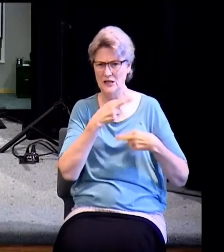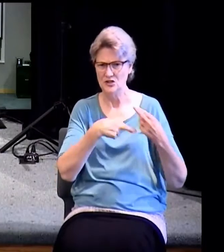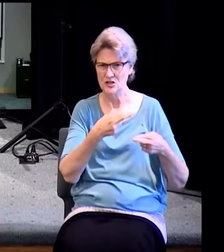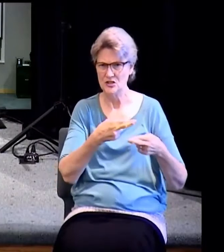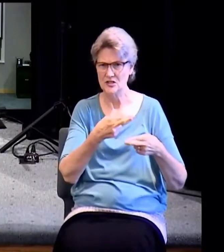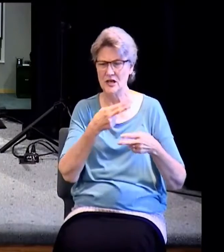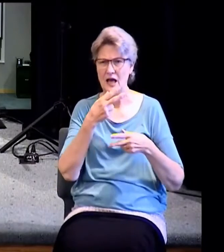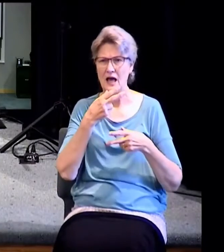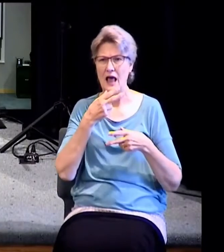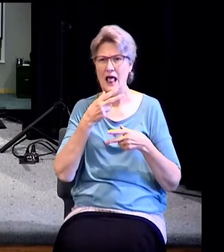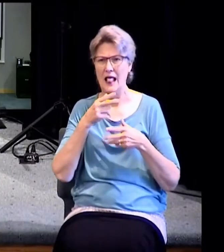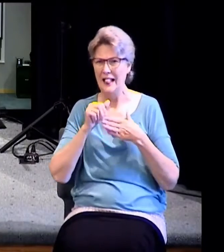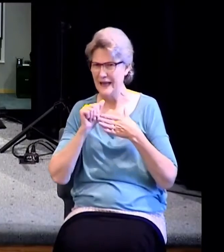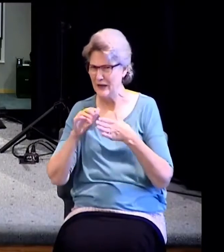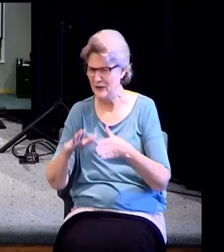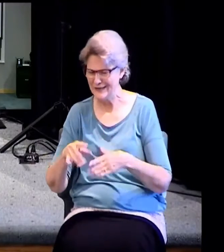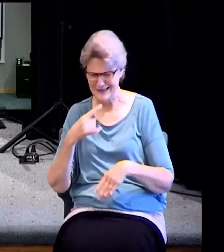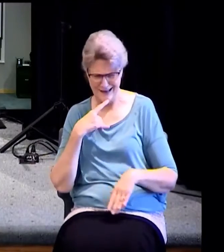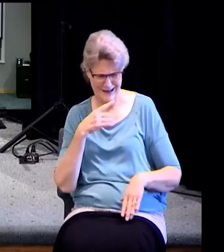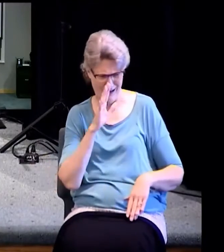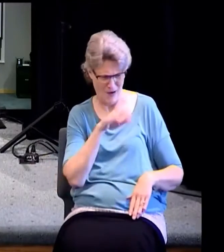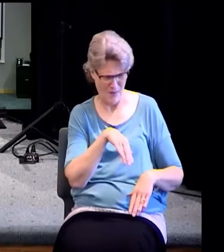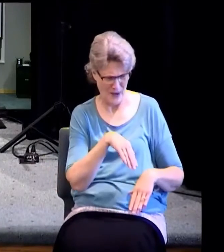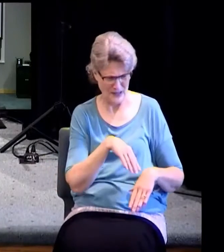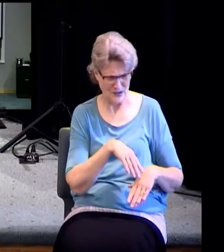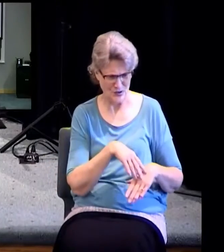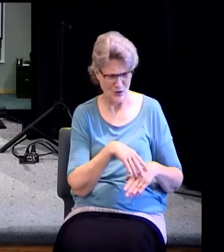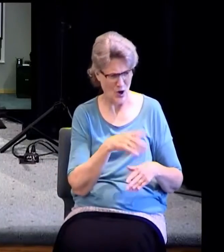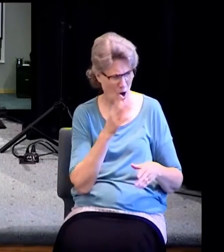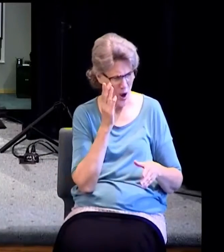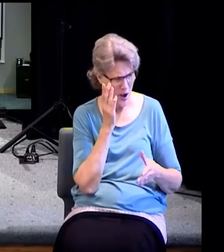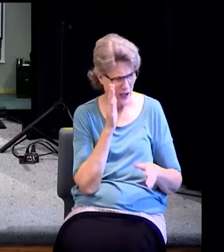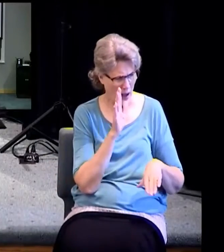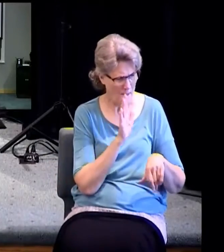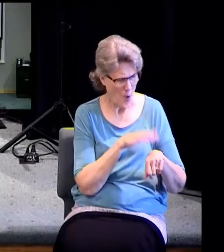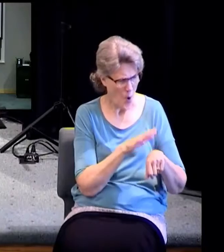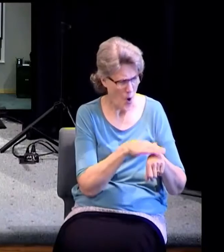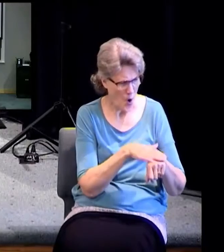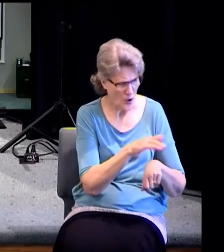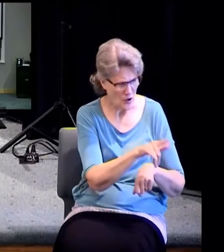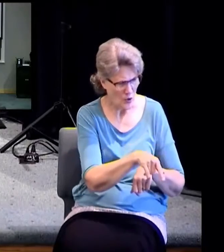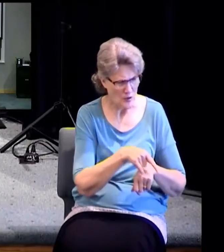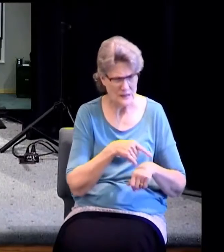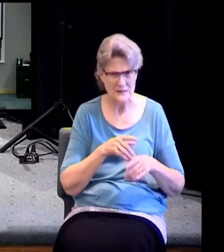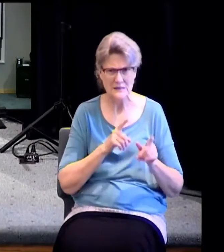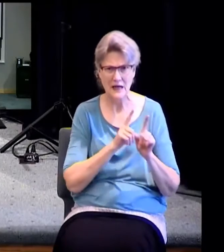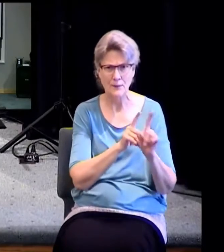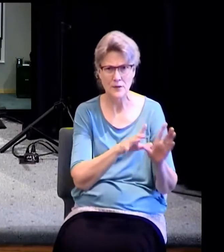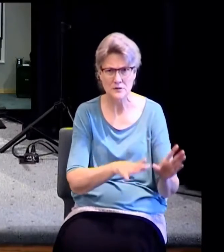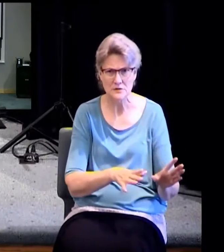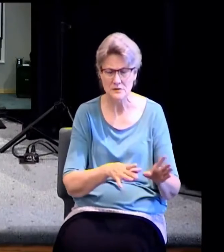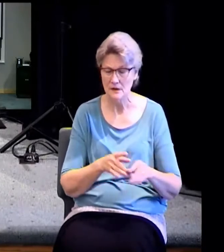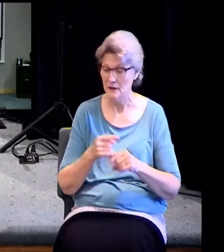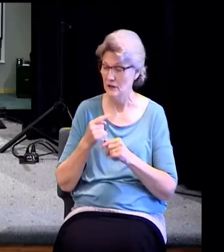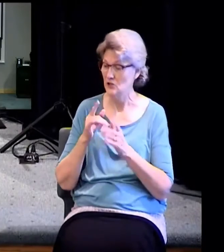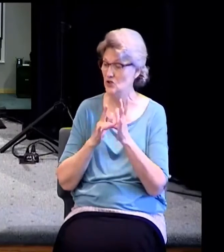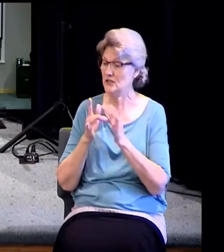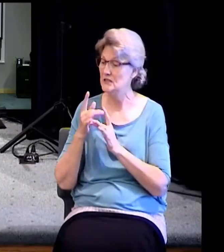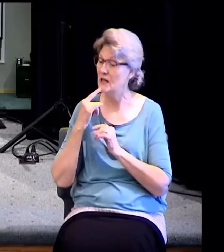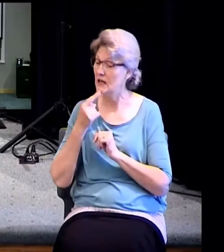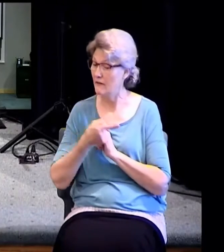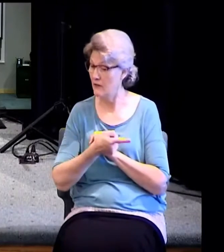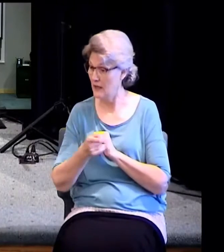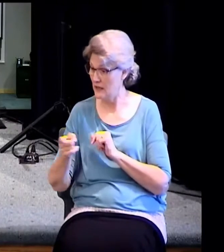said unto him, "Master, rebuke thy disciples." And he answered and said unto them, I tell you that if these should hold